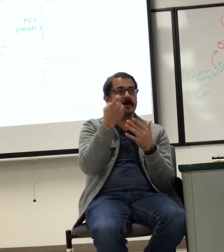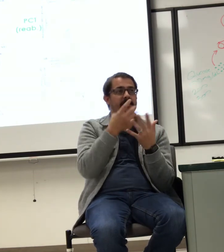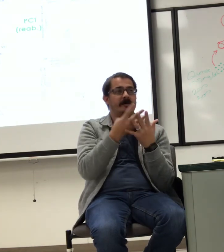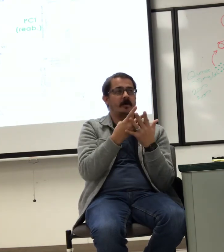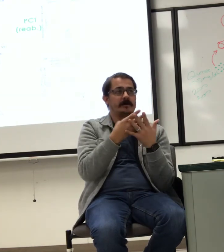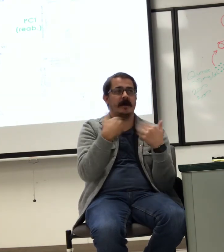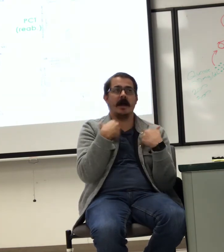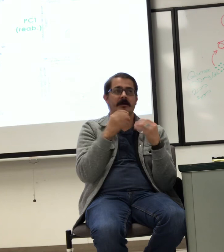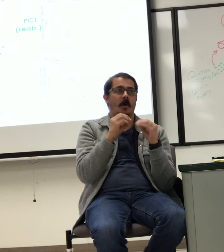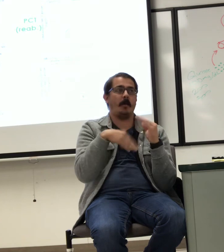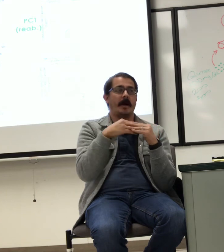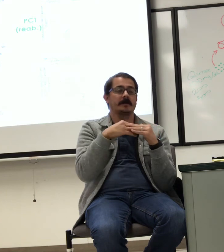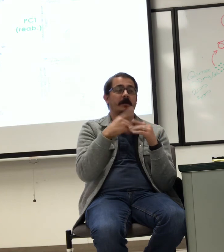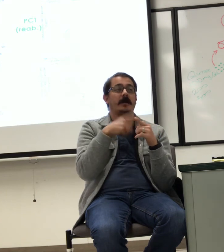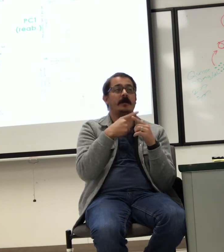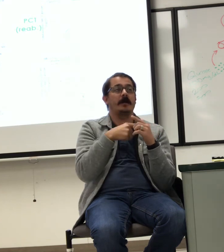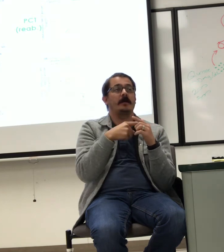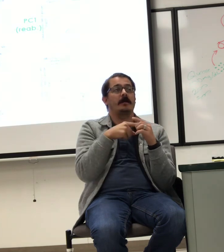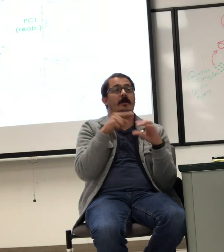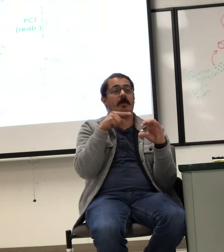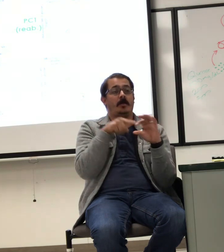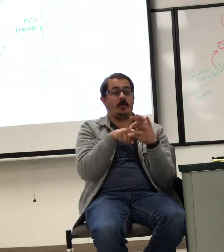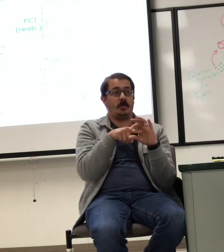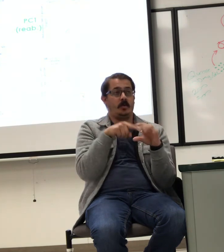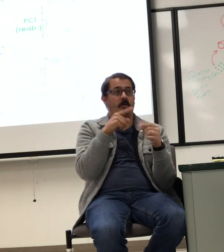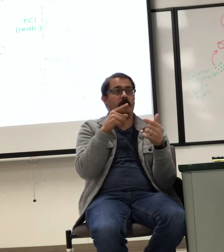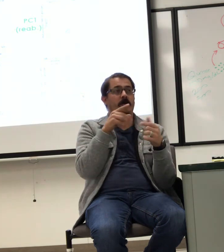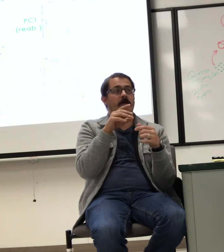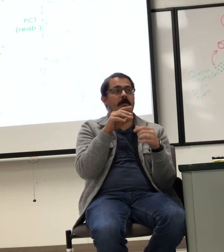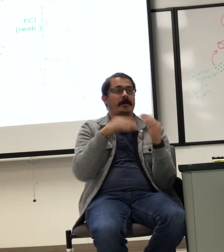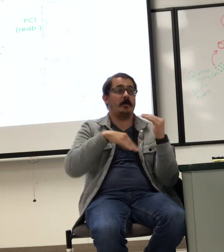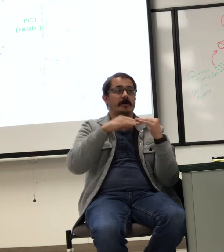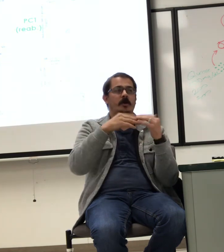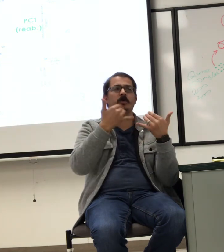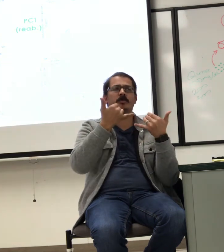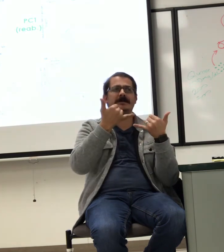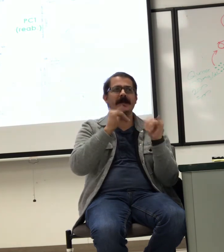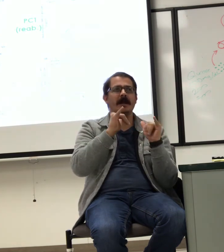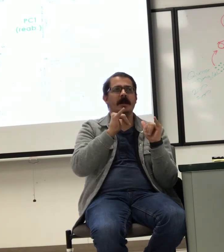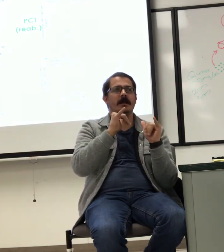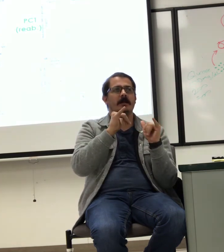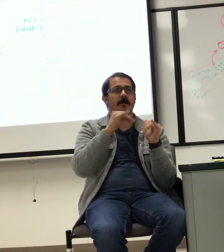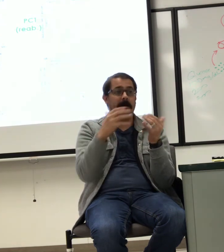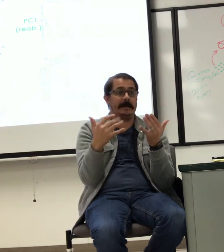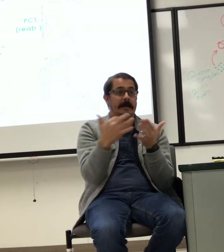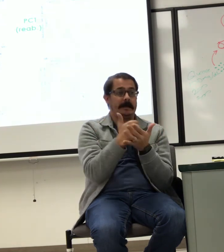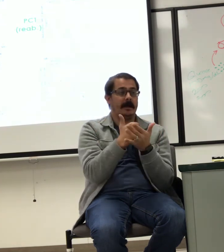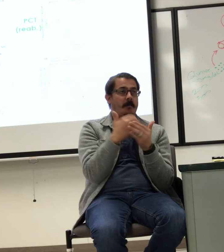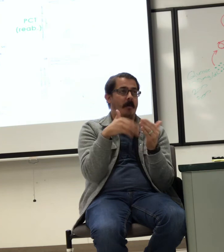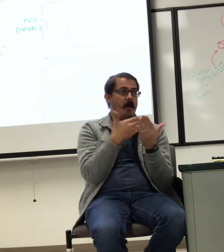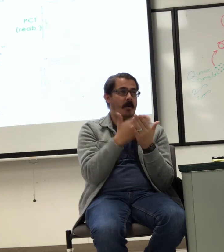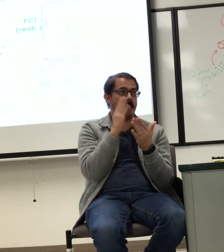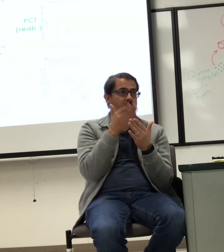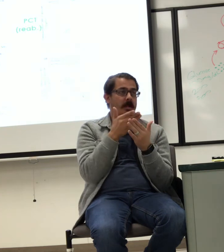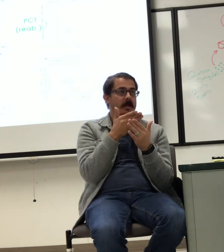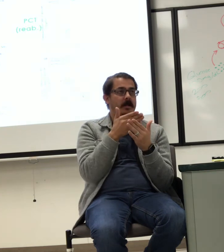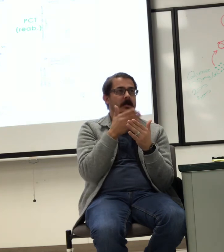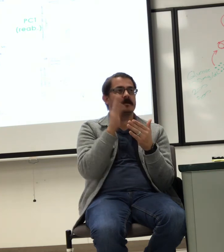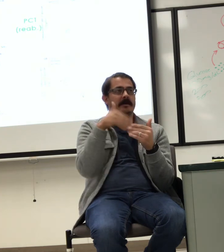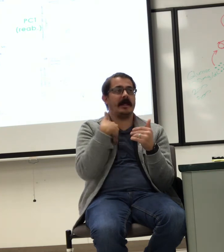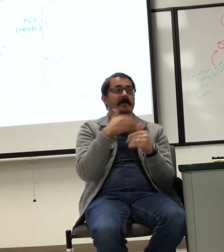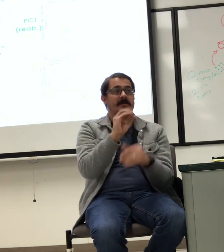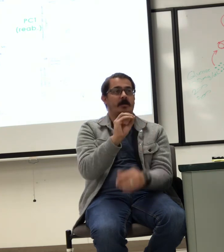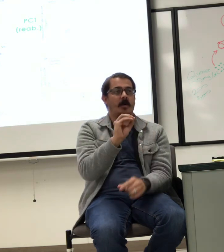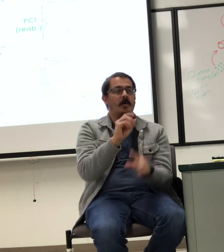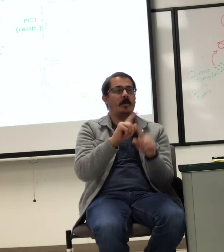no maximum. And when they pass by, when you're at threshold, you're still gonna get them all. You're still gonna have 0,